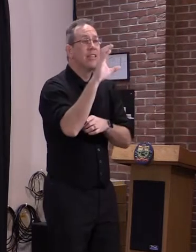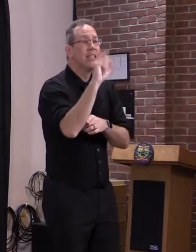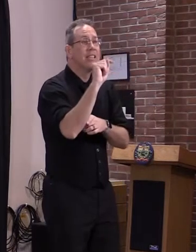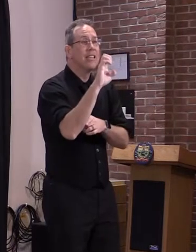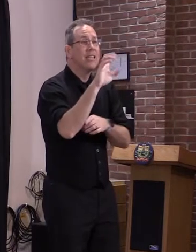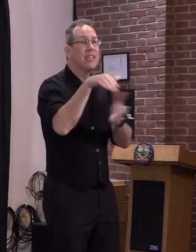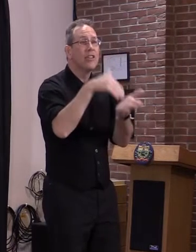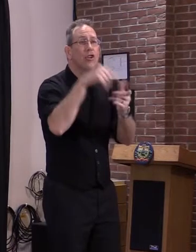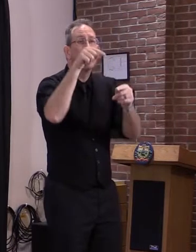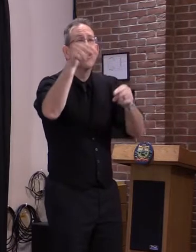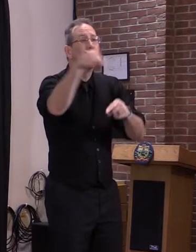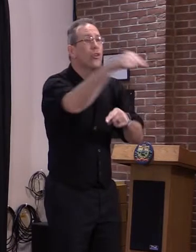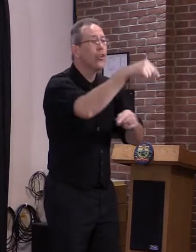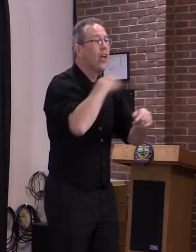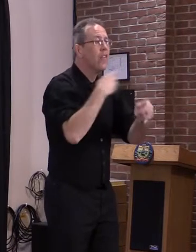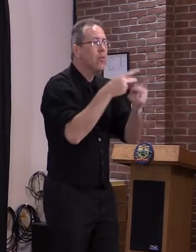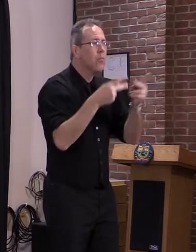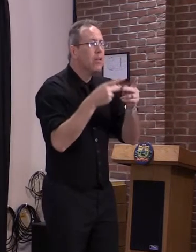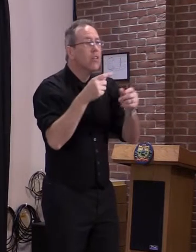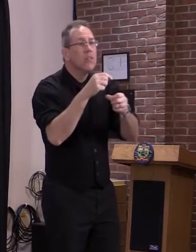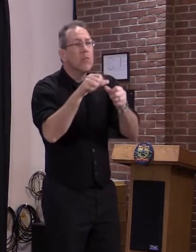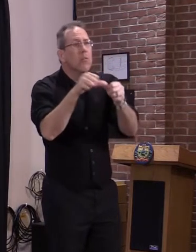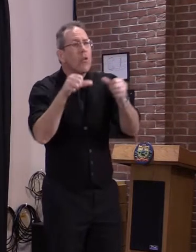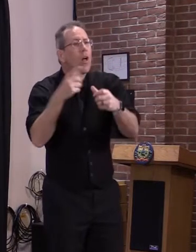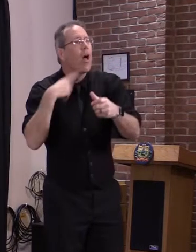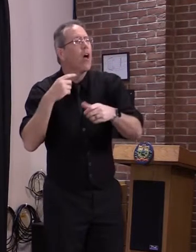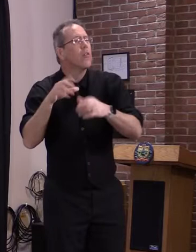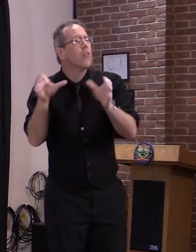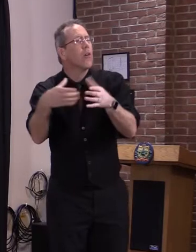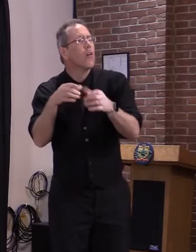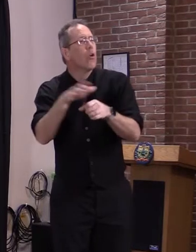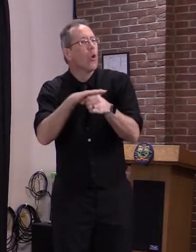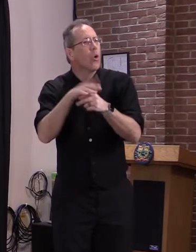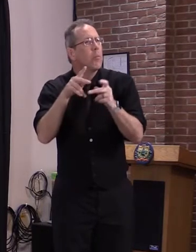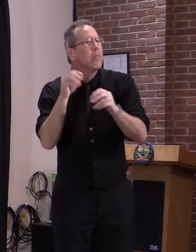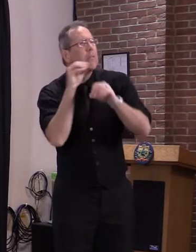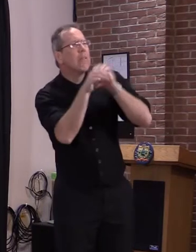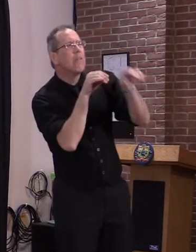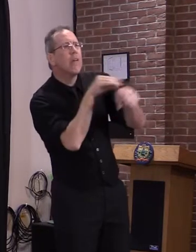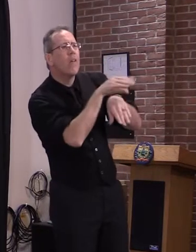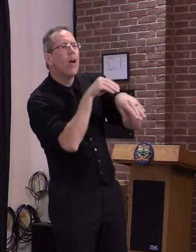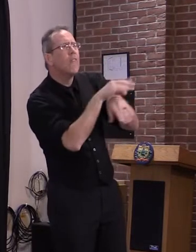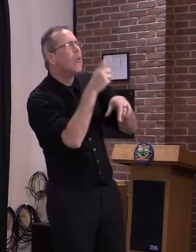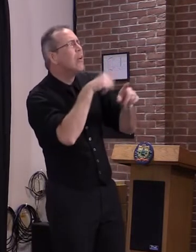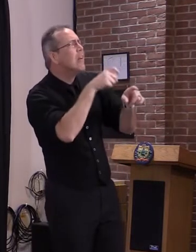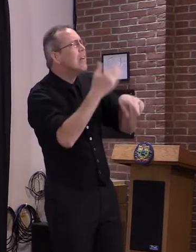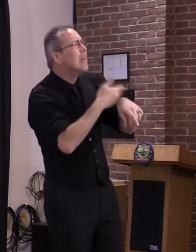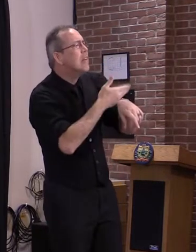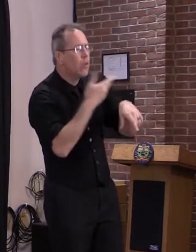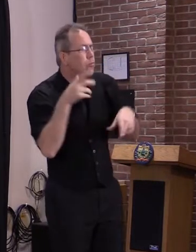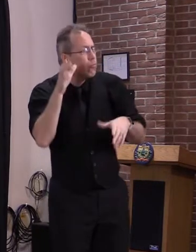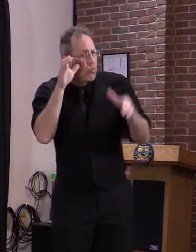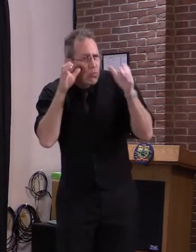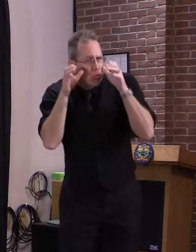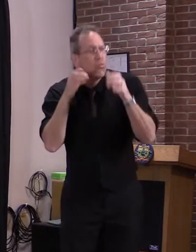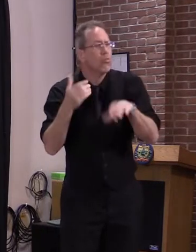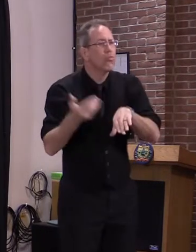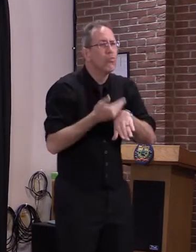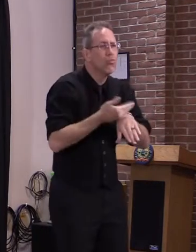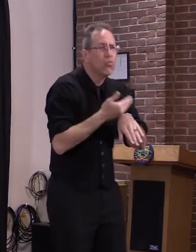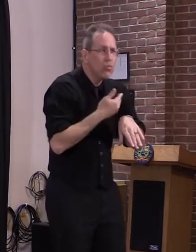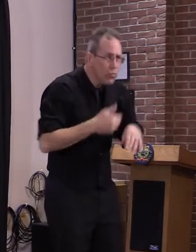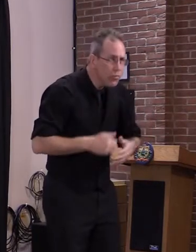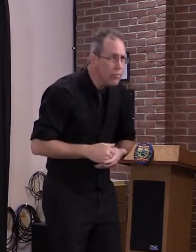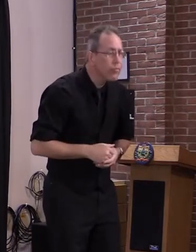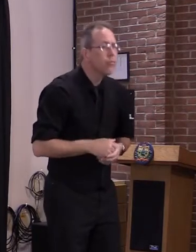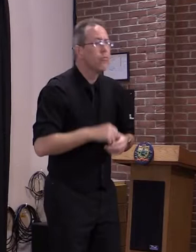investments. The third priority would be to use $5 million of the Ed Fund surplus in two areas: to support the development of